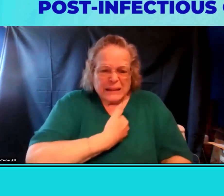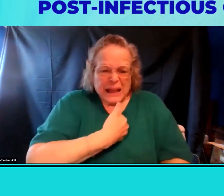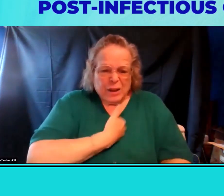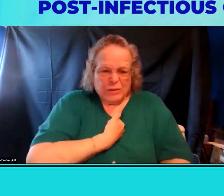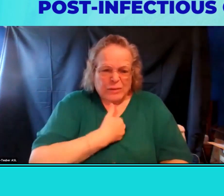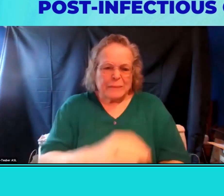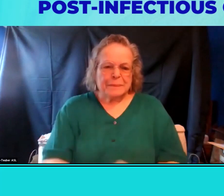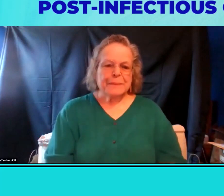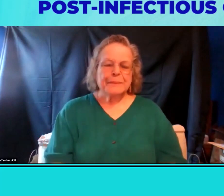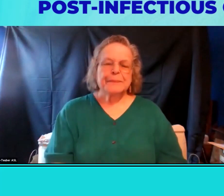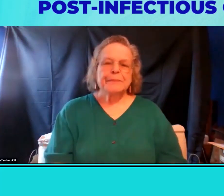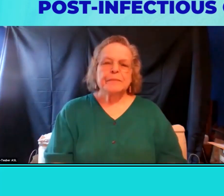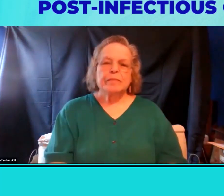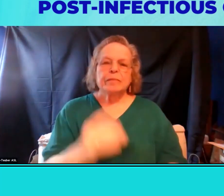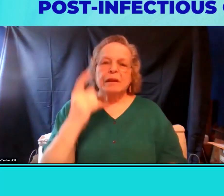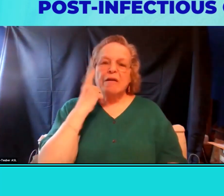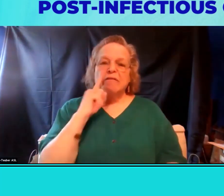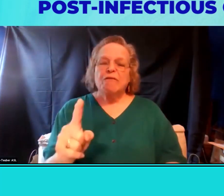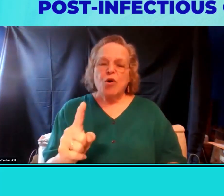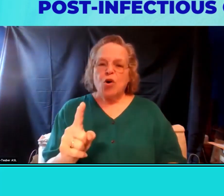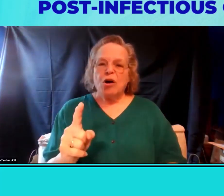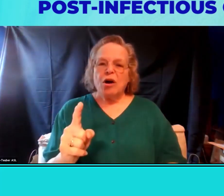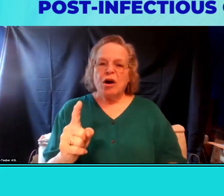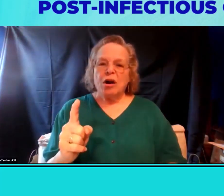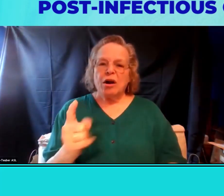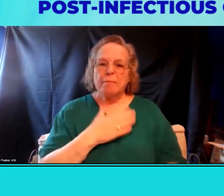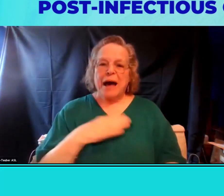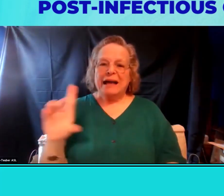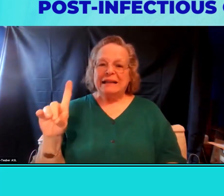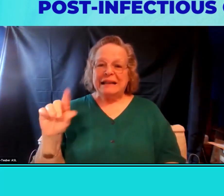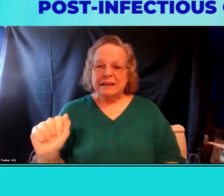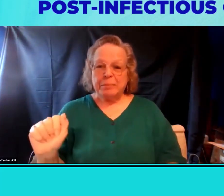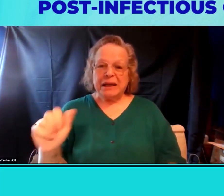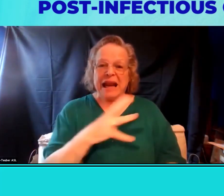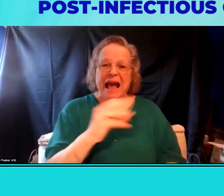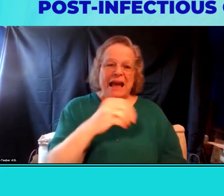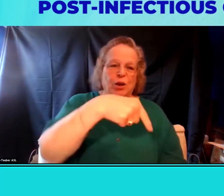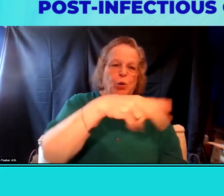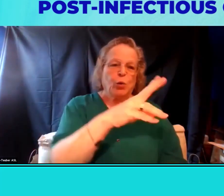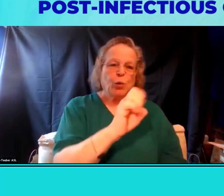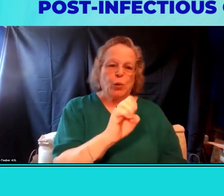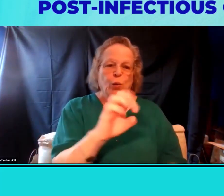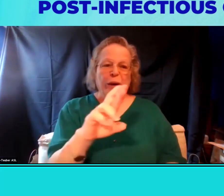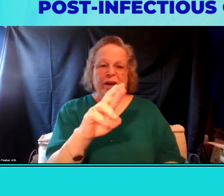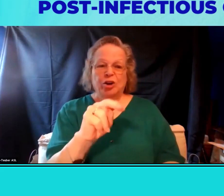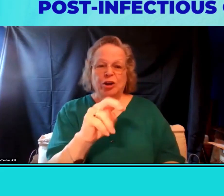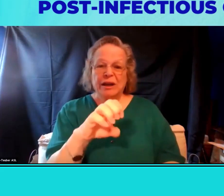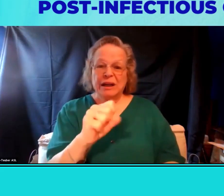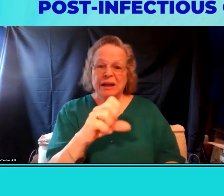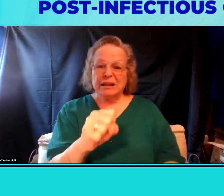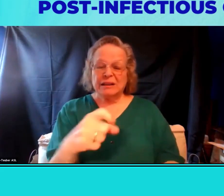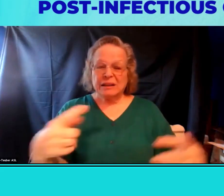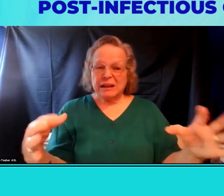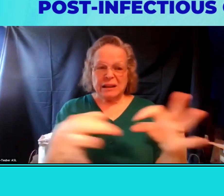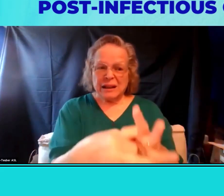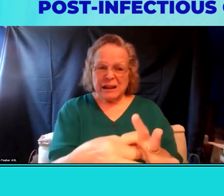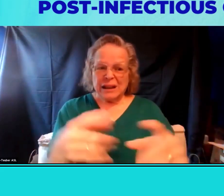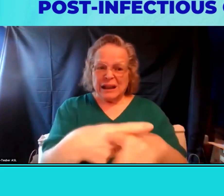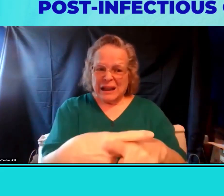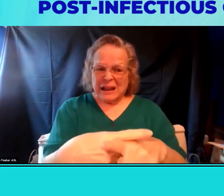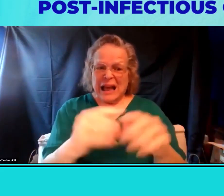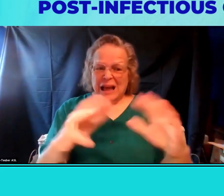As for the intersection of my disabilities and queerness, the biggest thing I would like